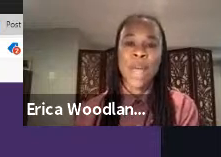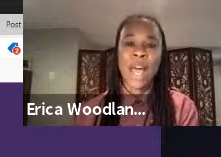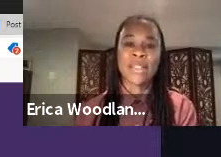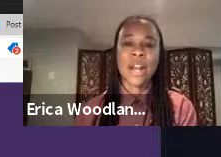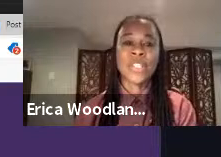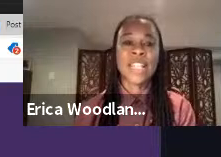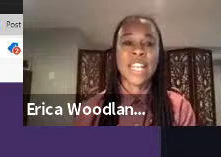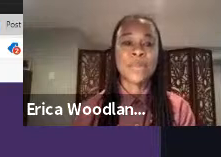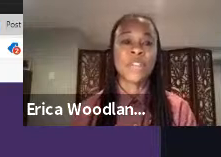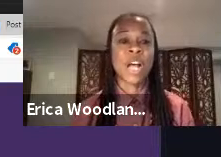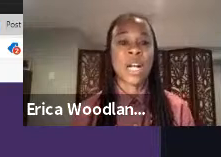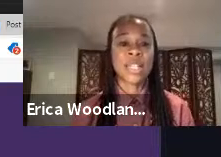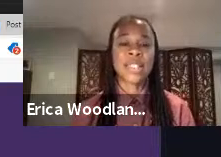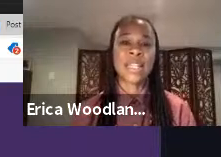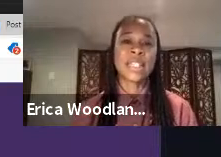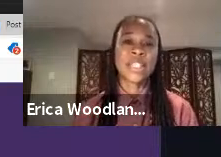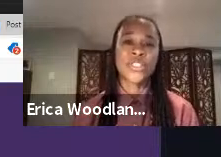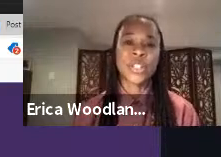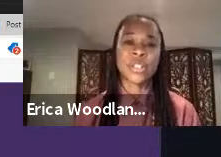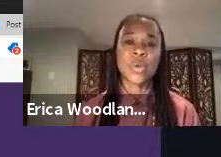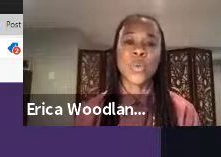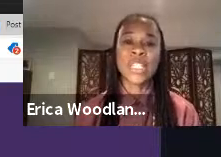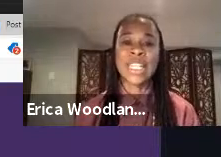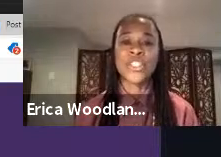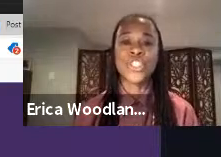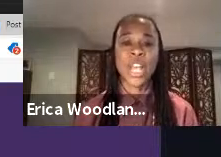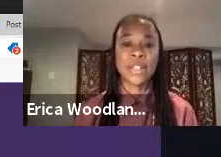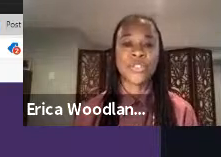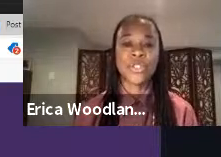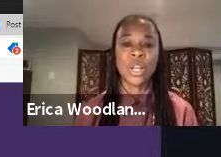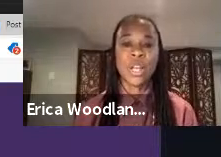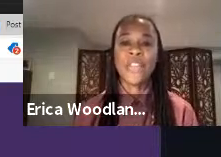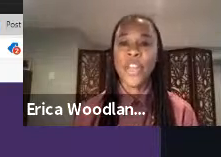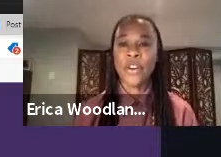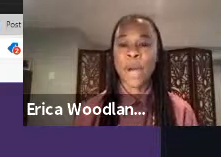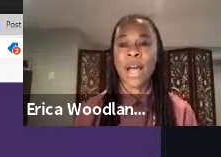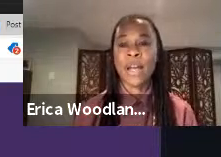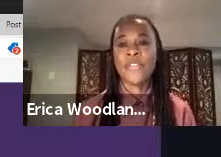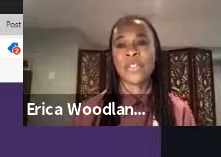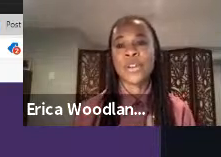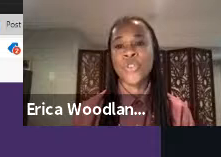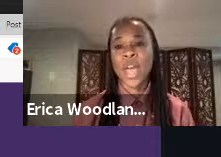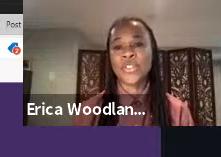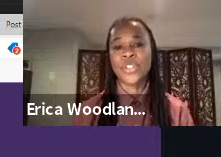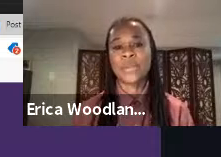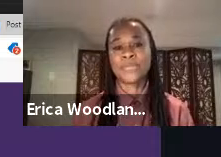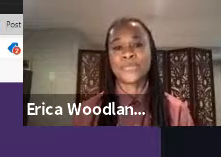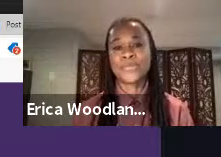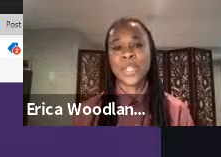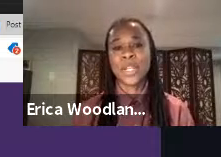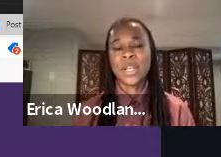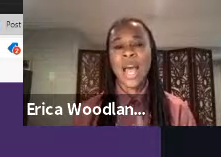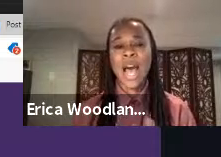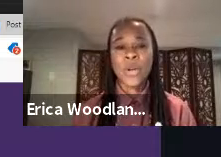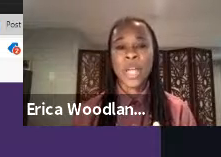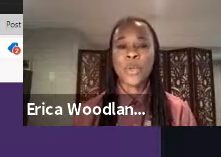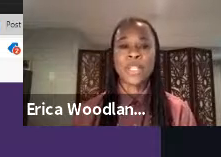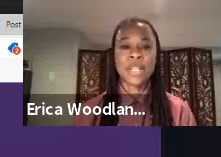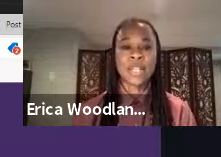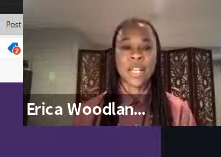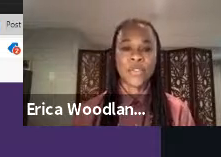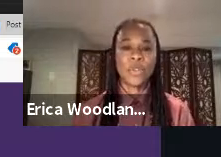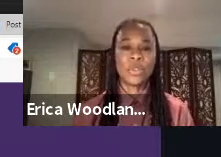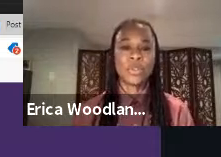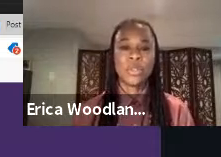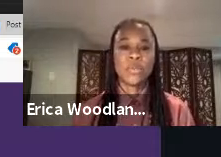it impacts our assessment of the context and conditions we seek to change, and thereby affects our strategy. How can we